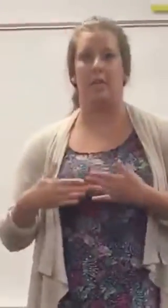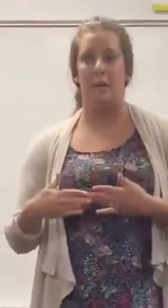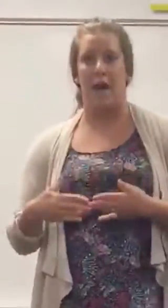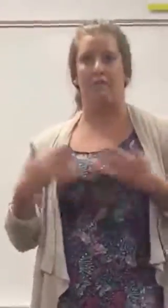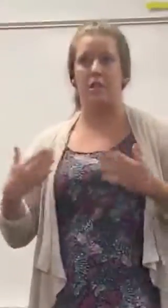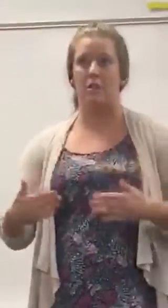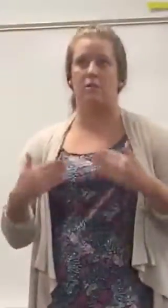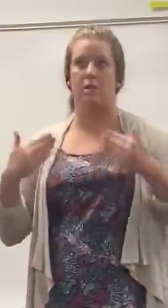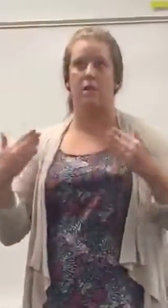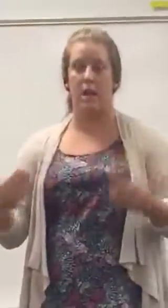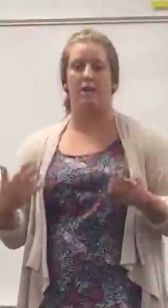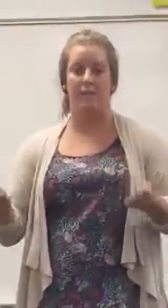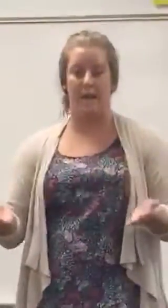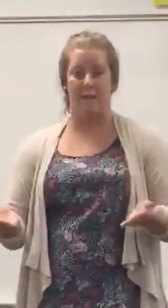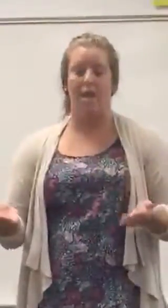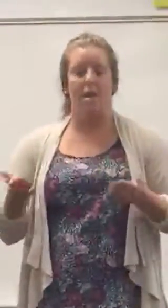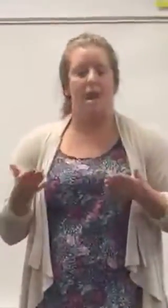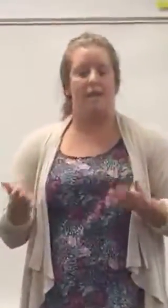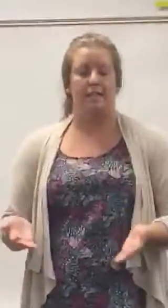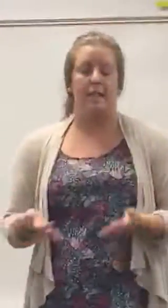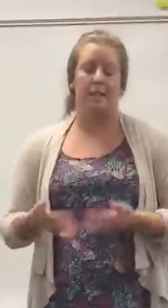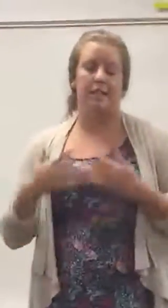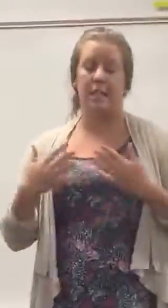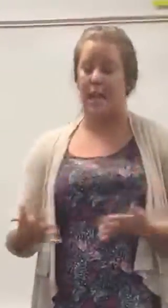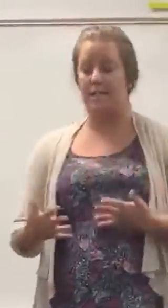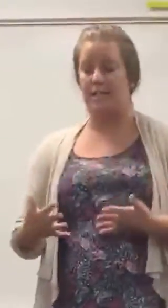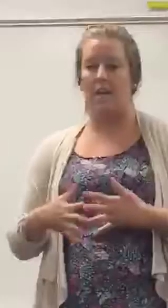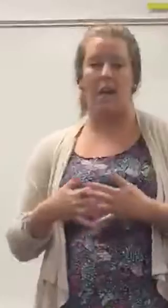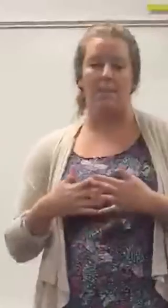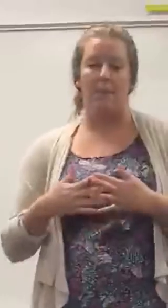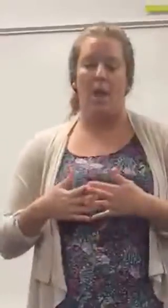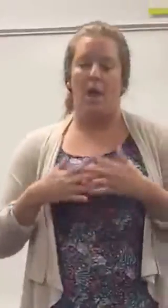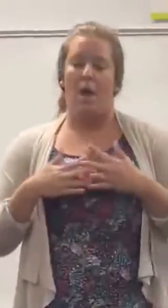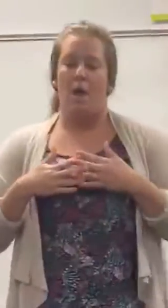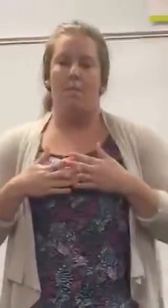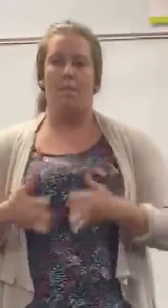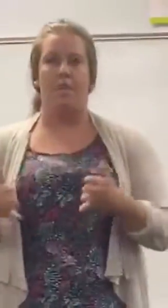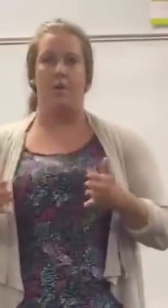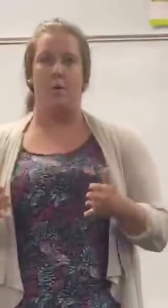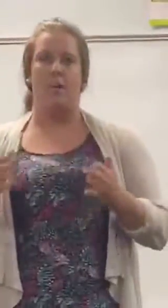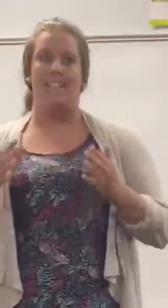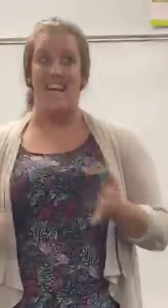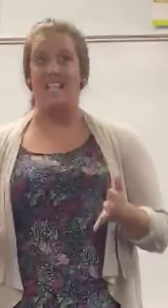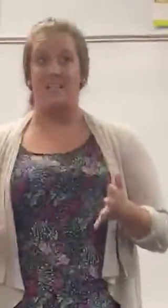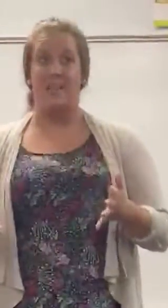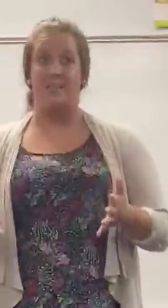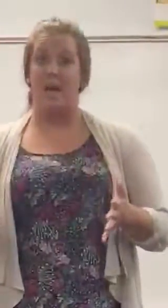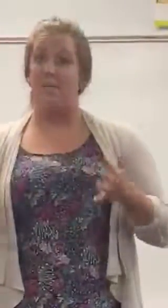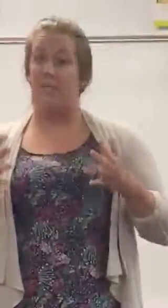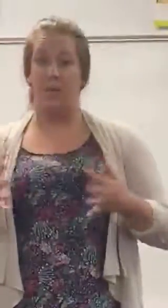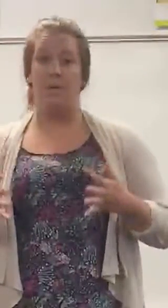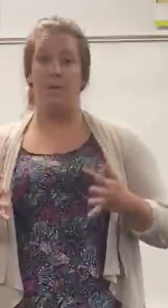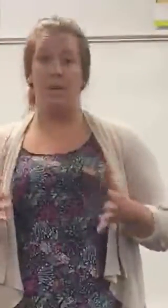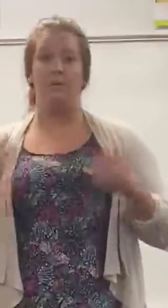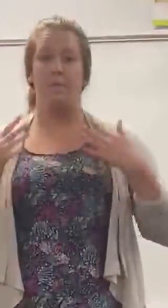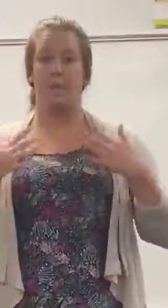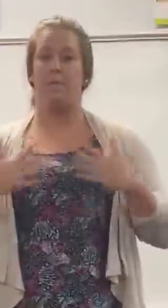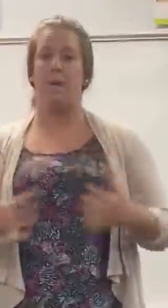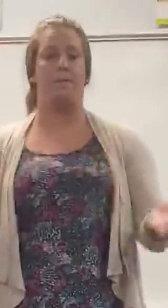you have to use a lot of time. And technology, yes, moving forward, it takes a lot of time at the very beginning, but I promise